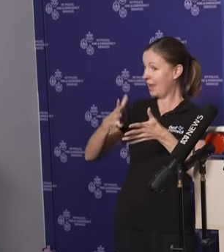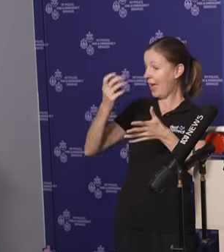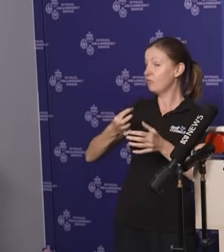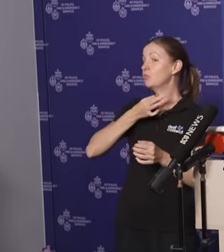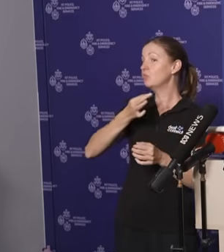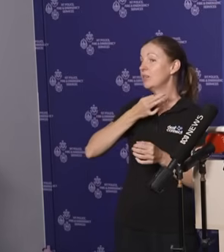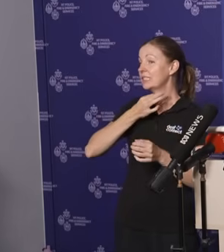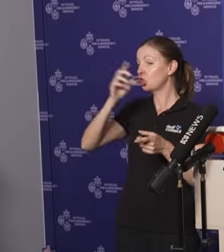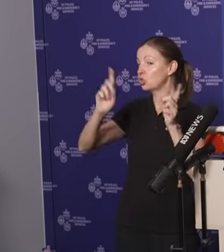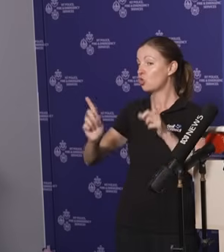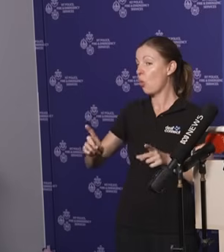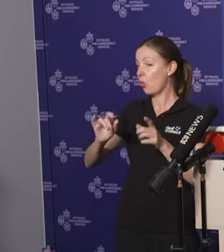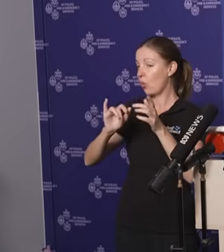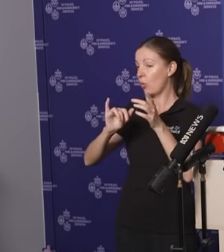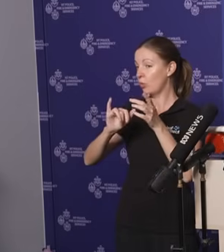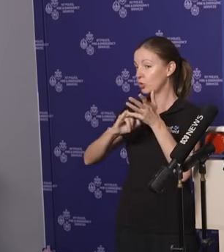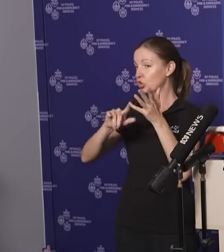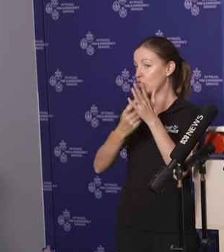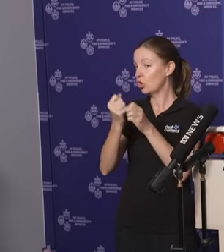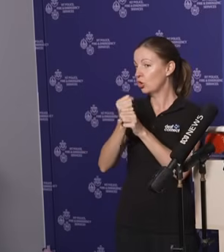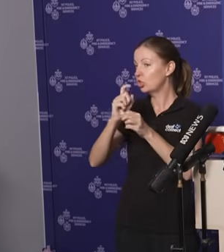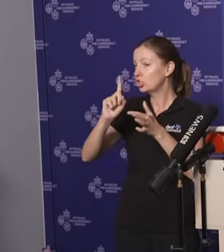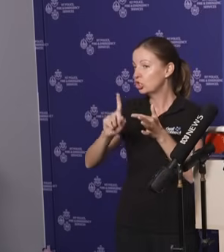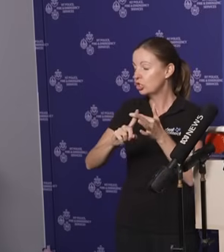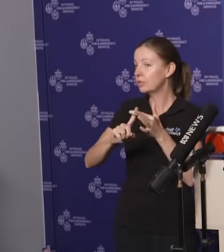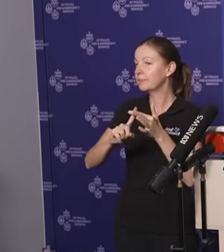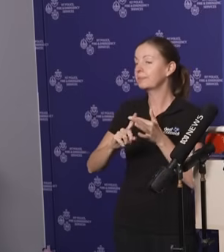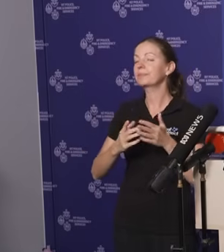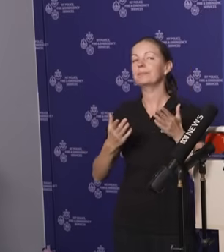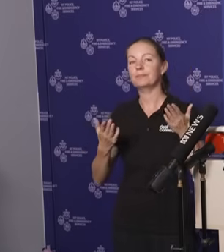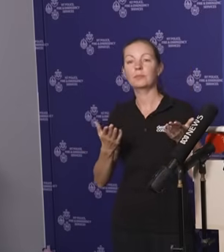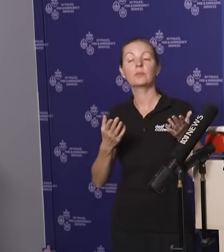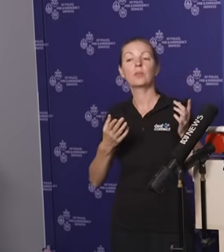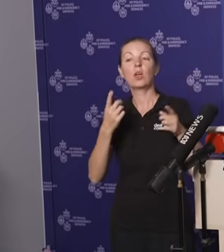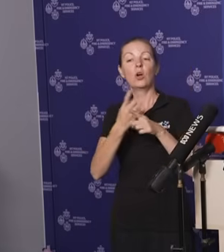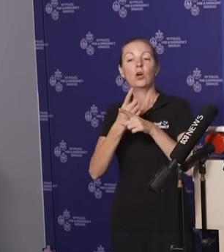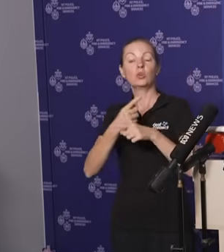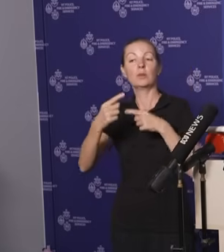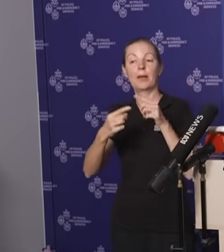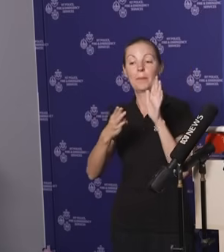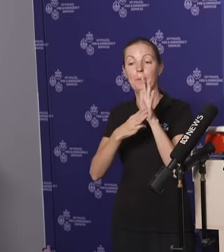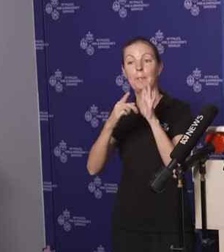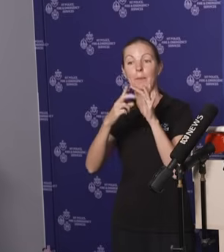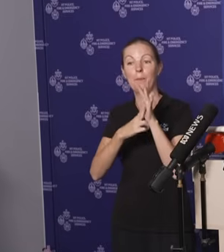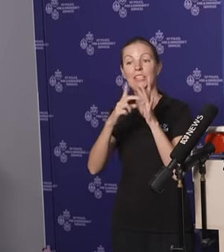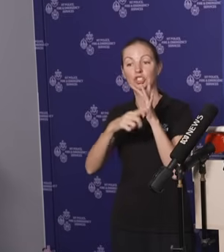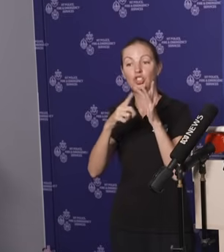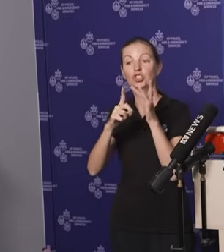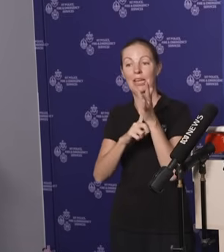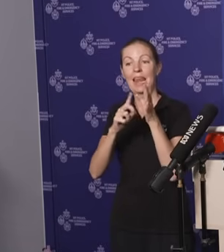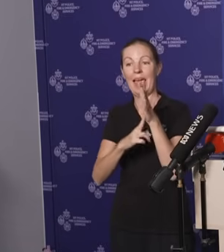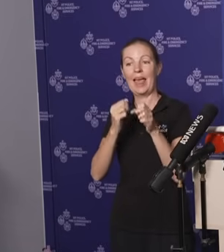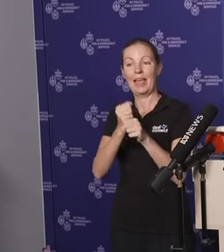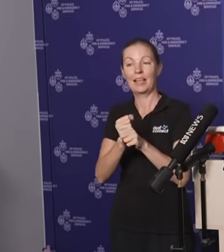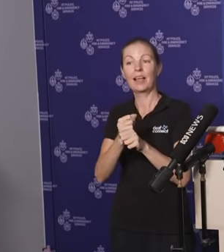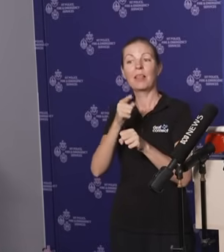the tide that I'm talking about for Minjalang being 1 metre above the highest astronomical tide is the storm surge